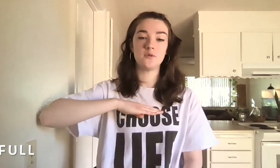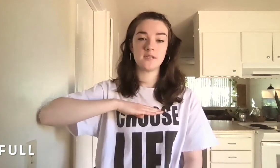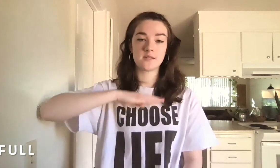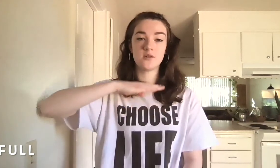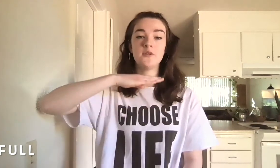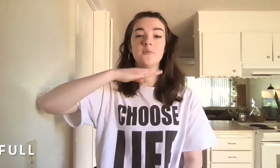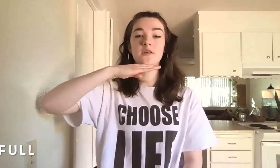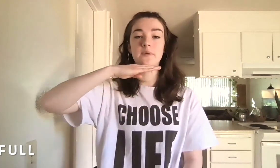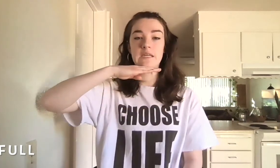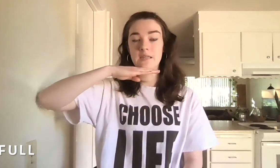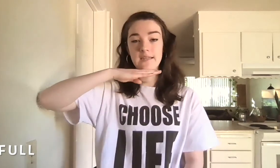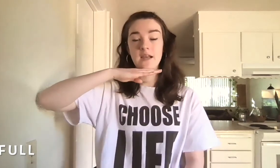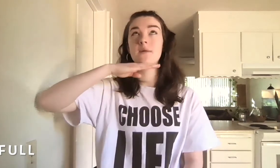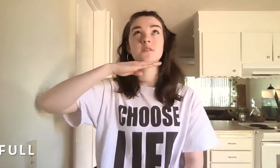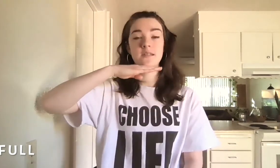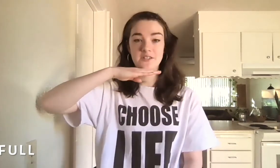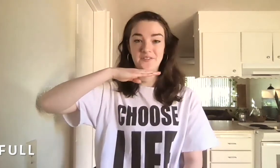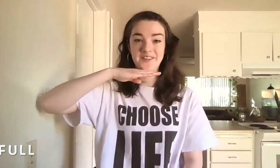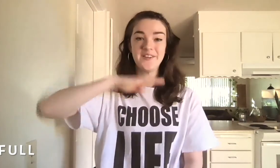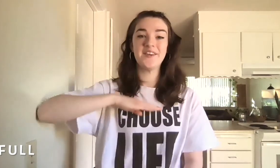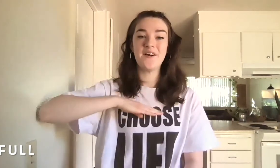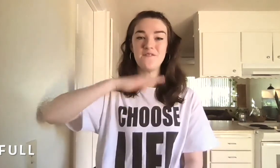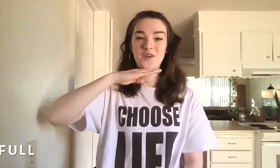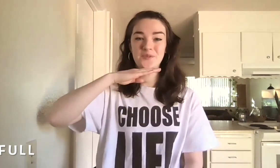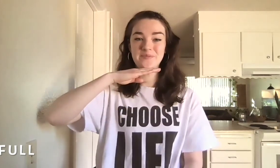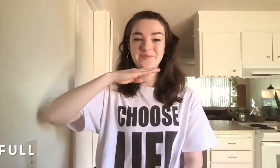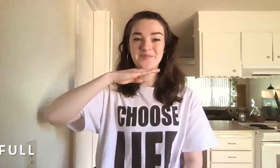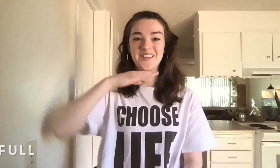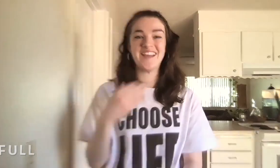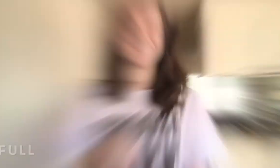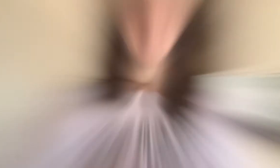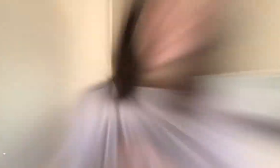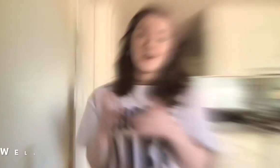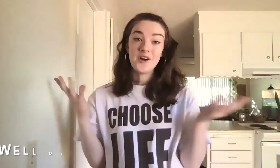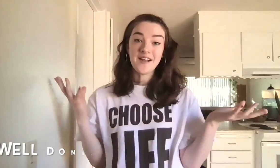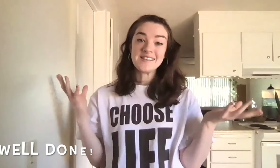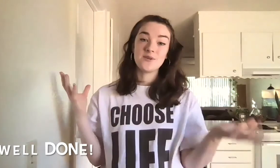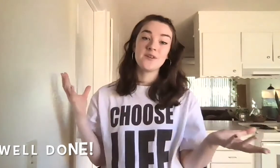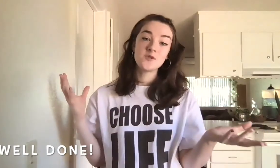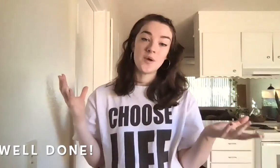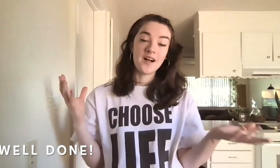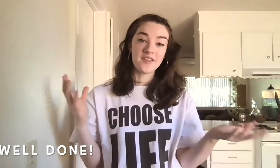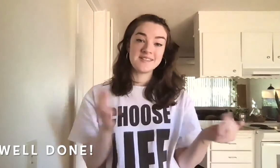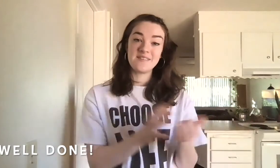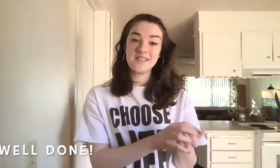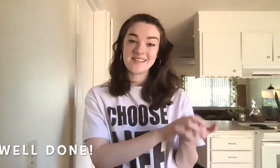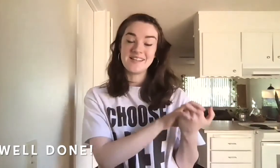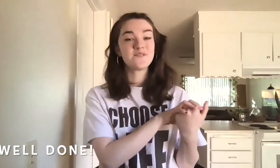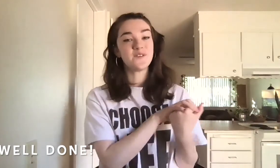is come all the way up here and you're absolutely stuffed. Full. Nice. All right, so those were our Thanksgiving signs for the